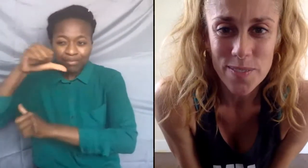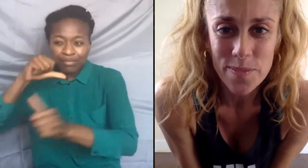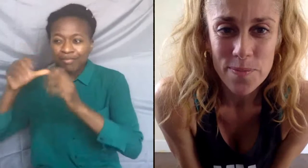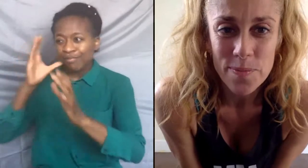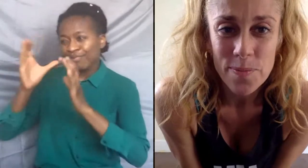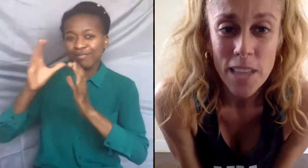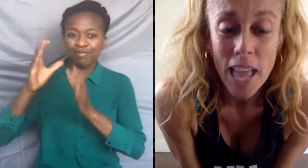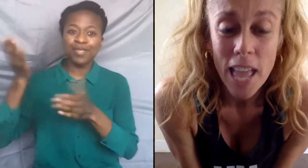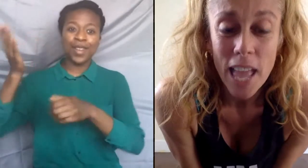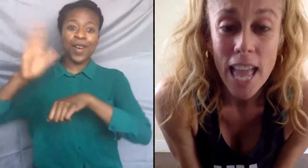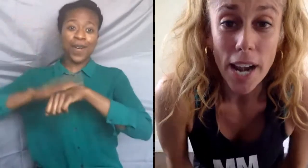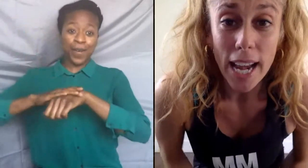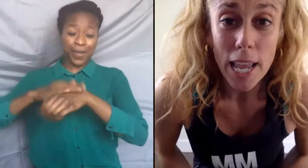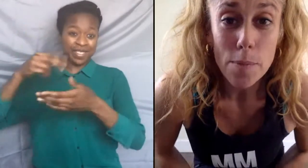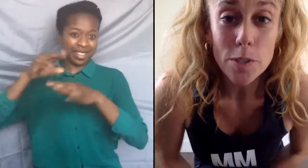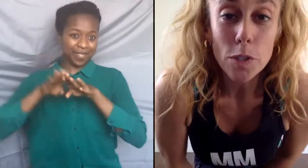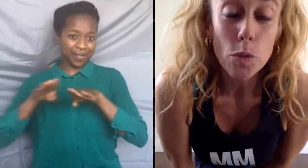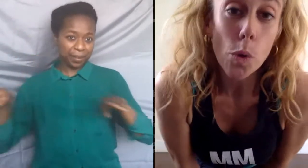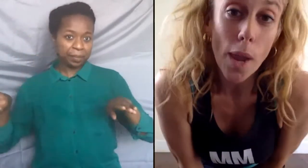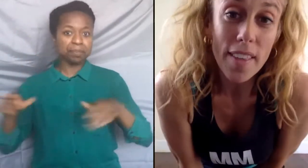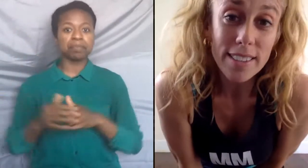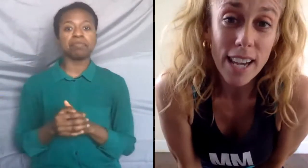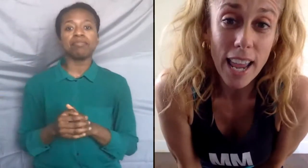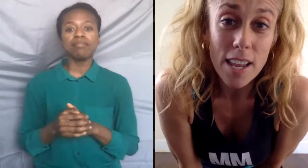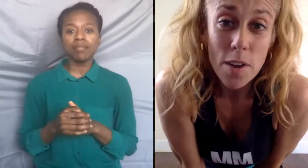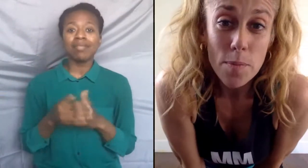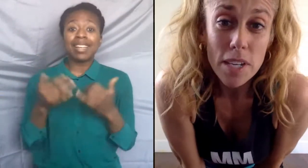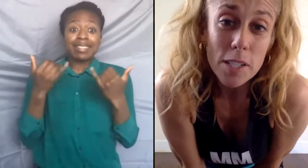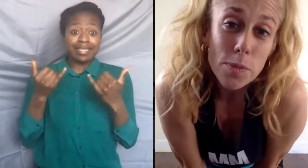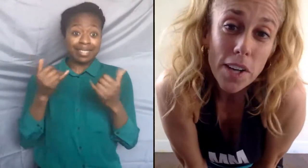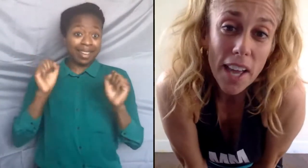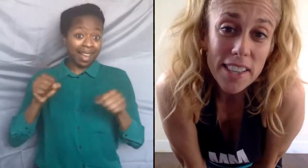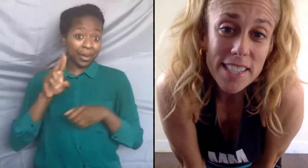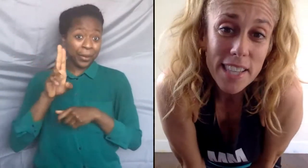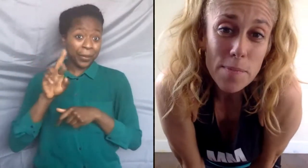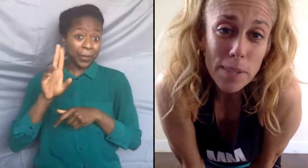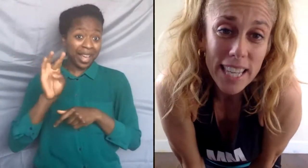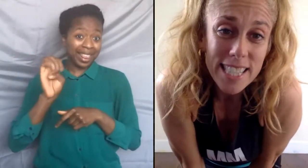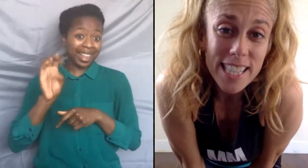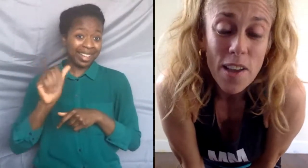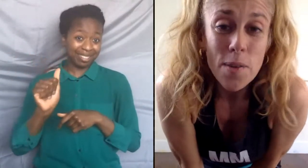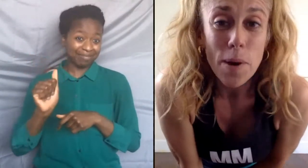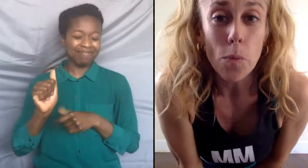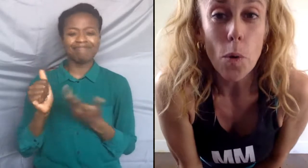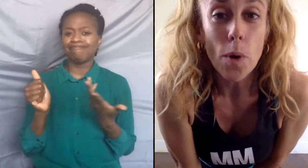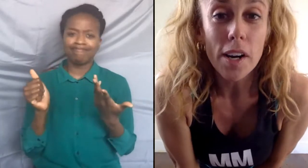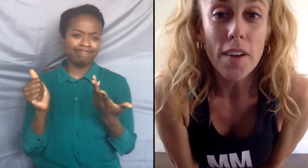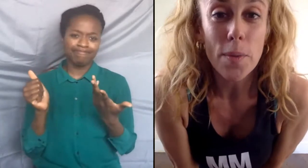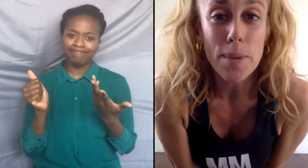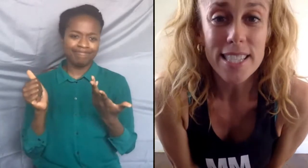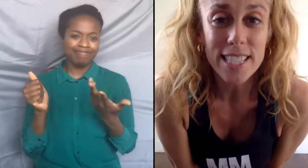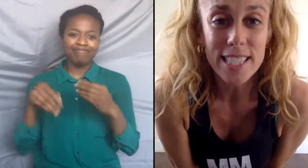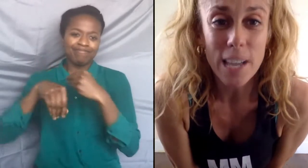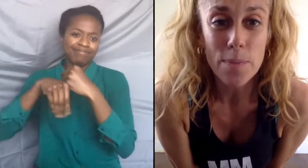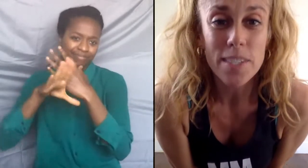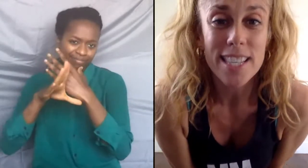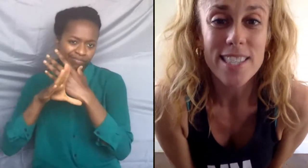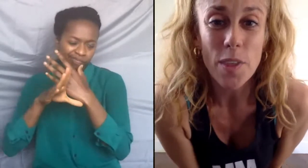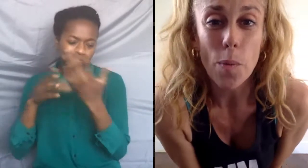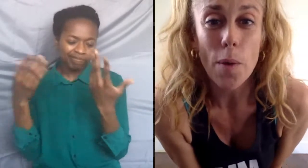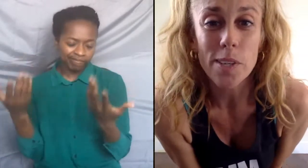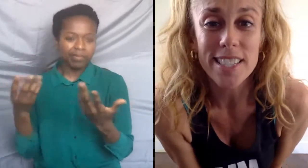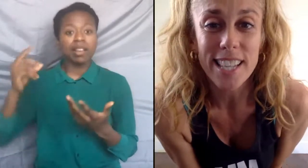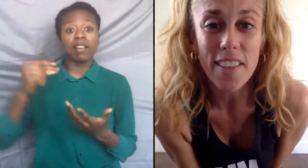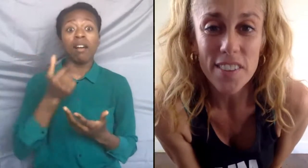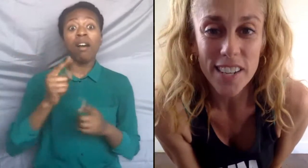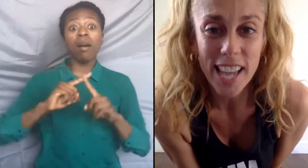floor. Now, we're not able to do rueda today because we're not in the same place, but we'll work on the basic steps so